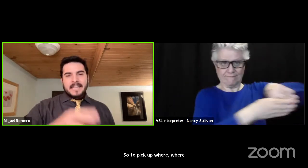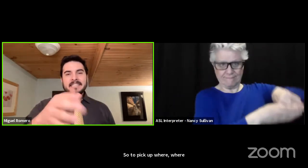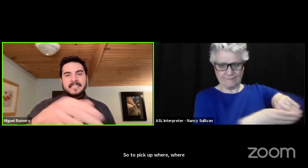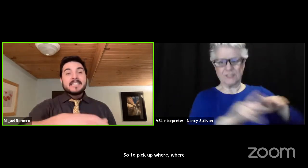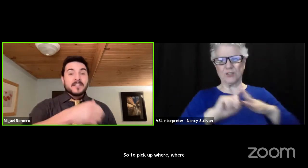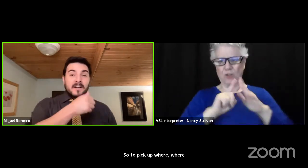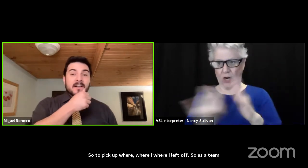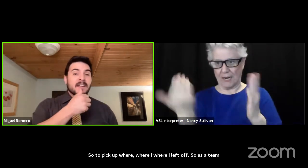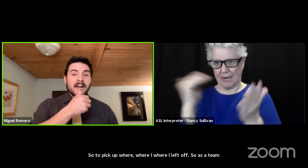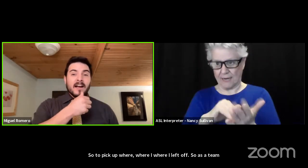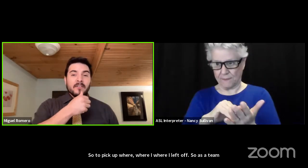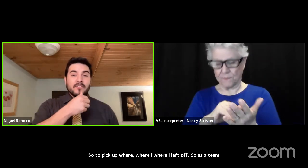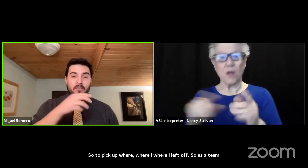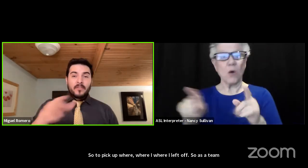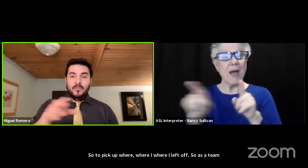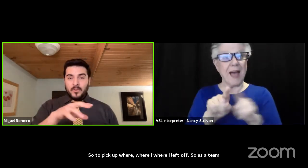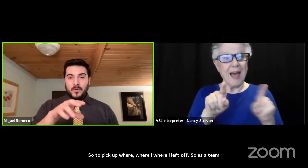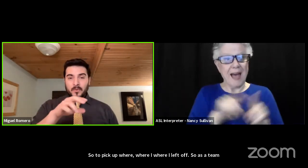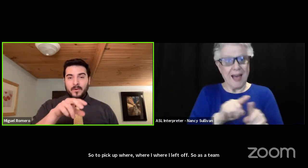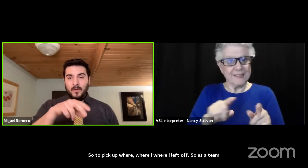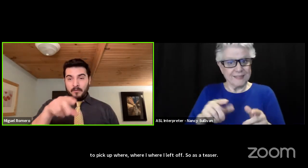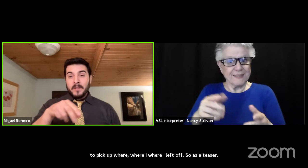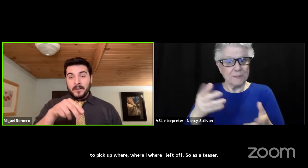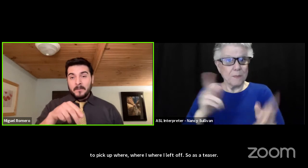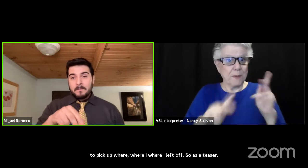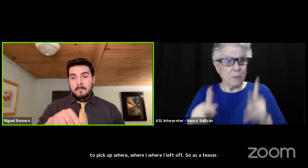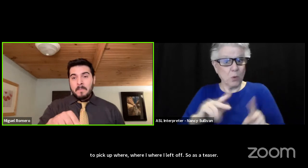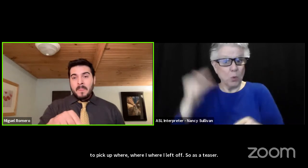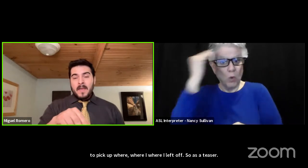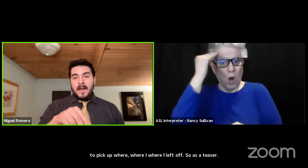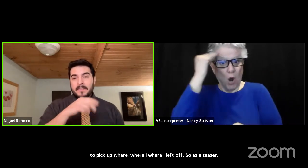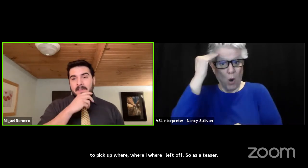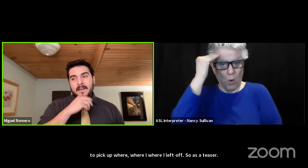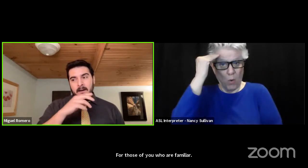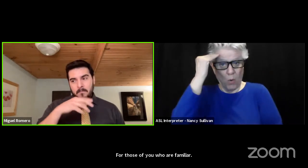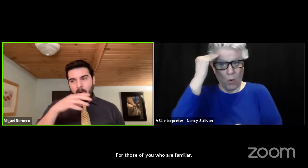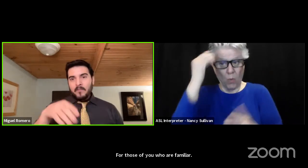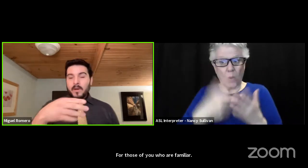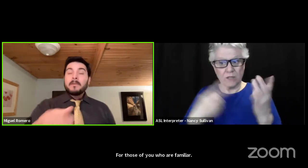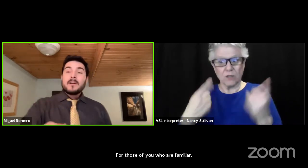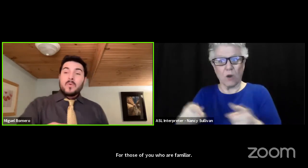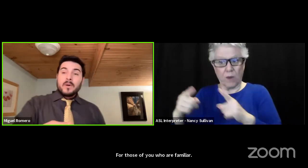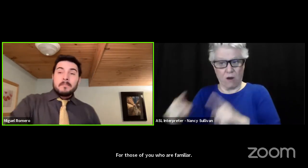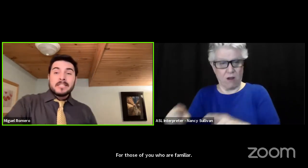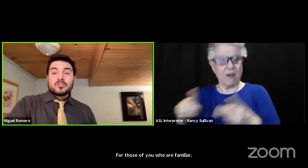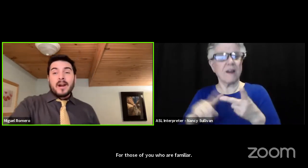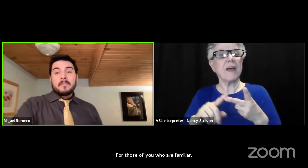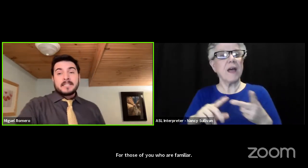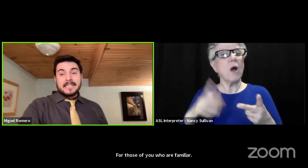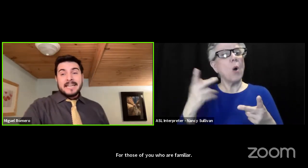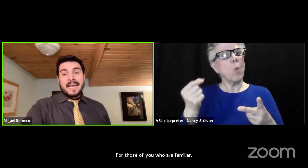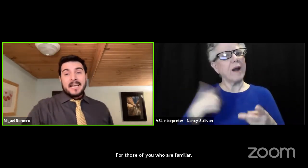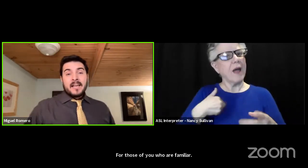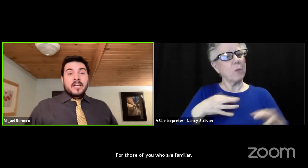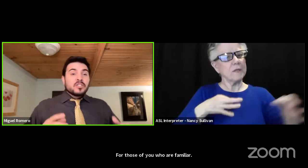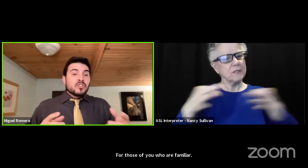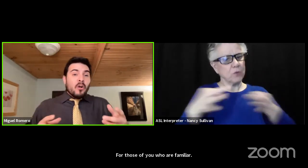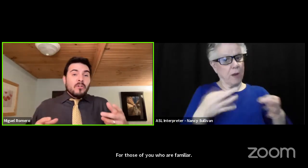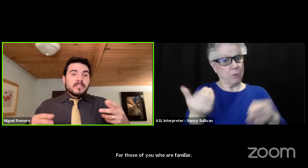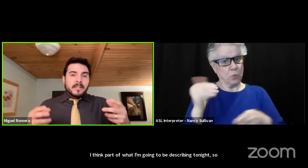So as a teaser, for those of you who are familiar, I think part of what I'm going to be describing